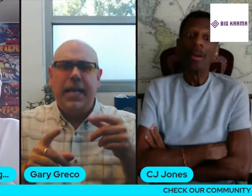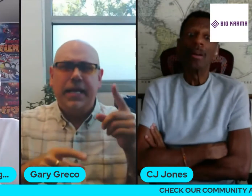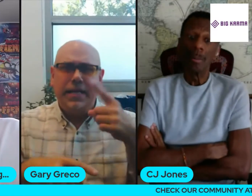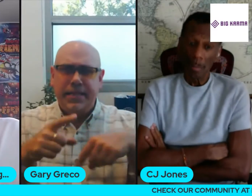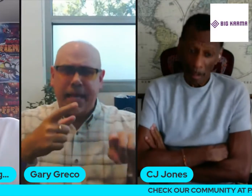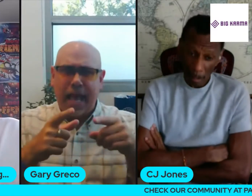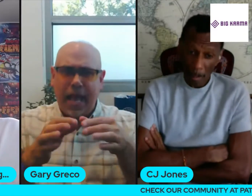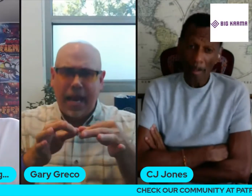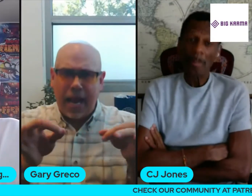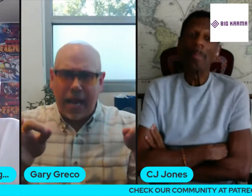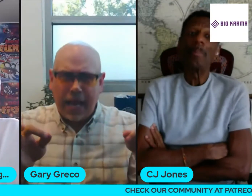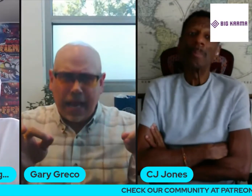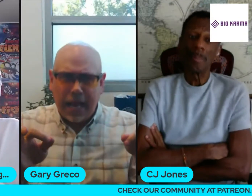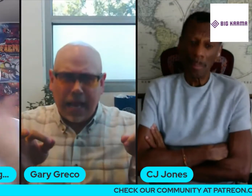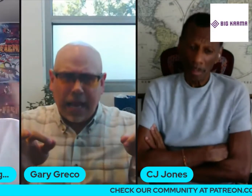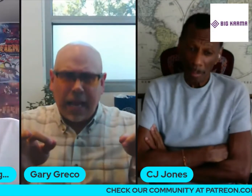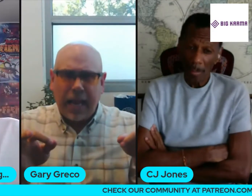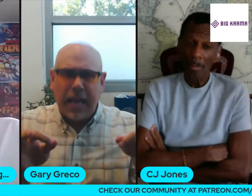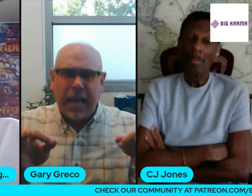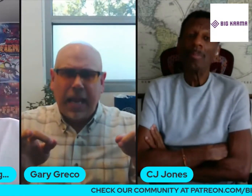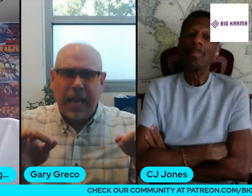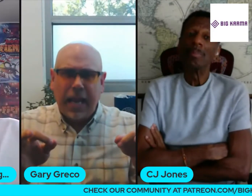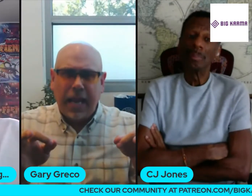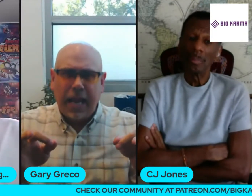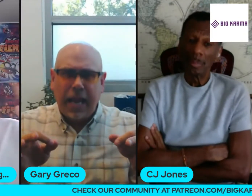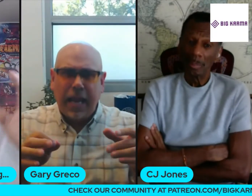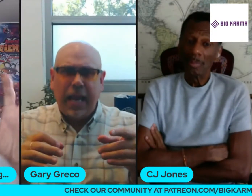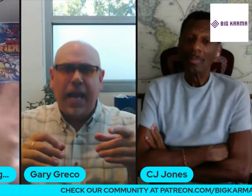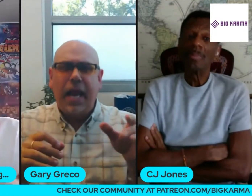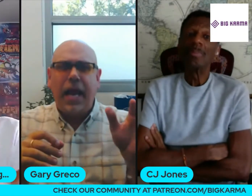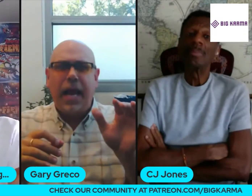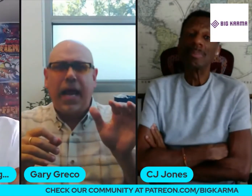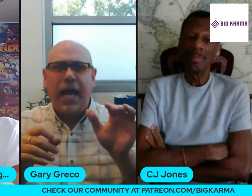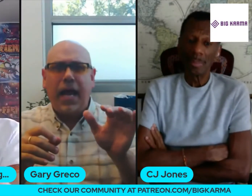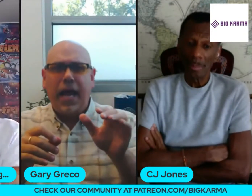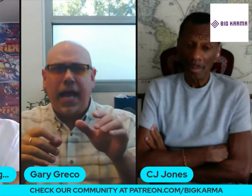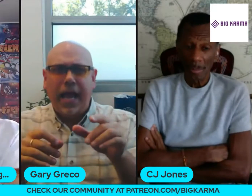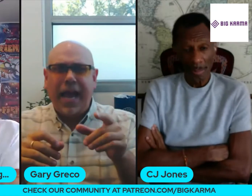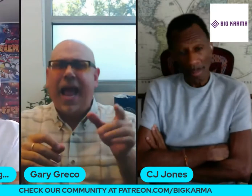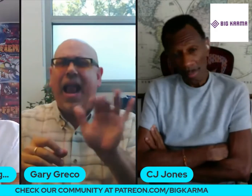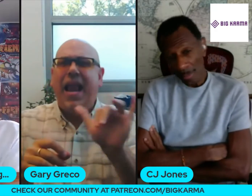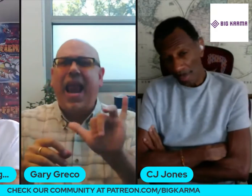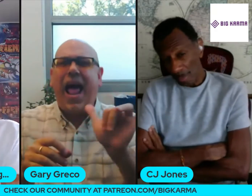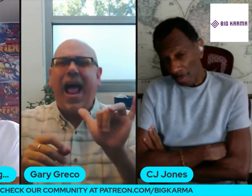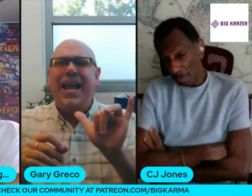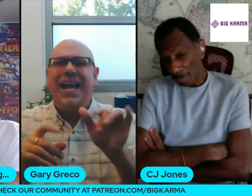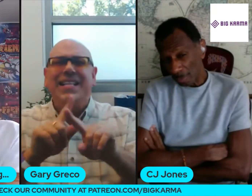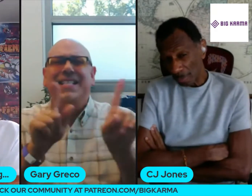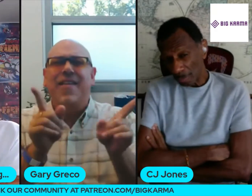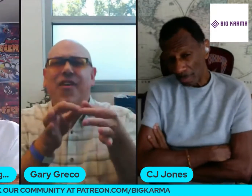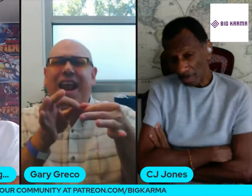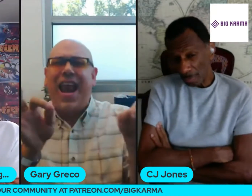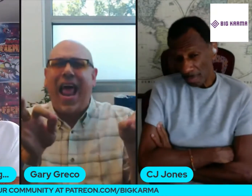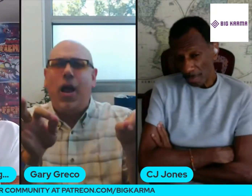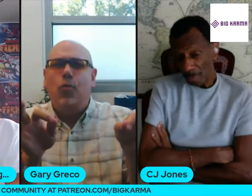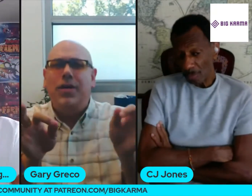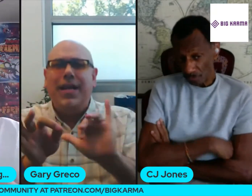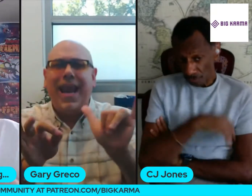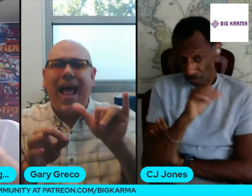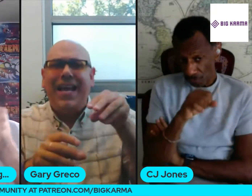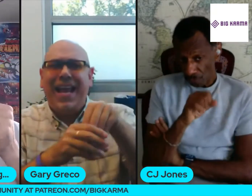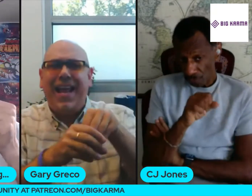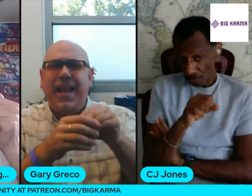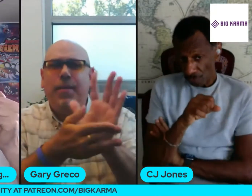what Dothraki is for Game of Thrones fans. It's that language that you imagined,